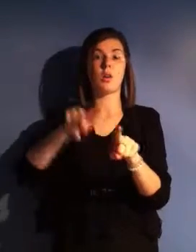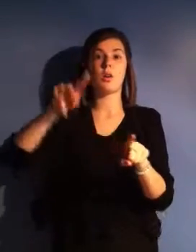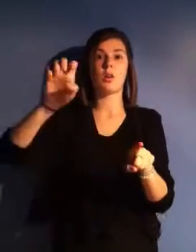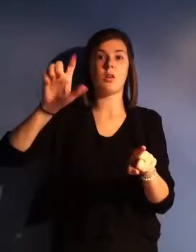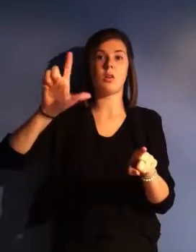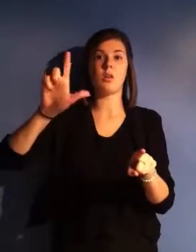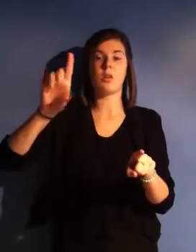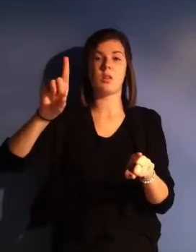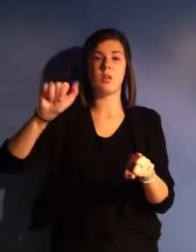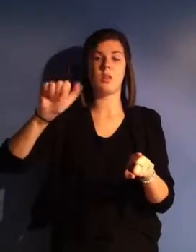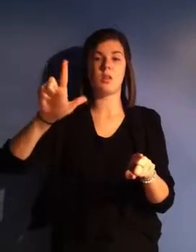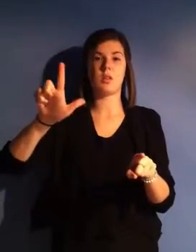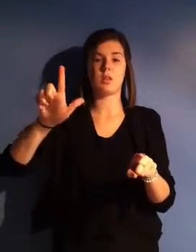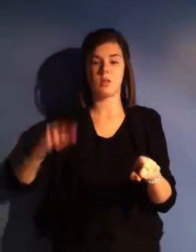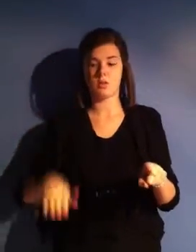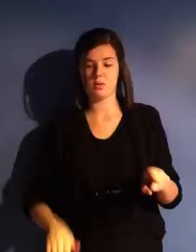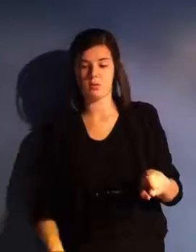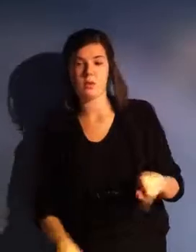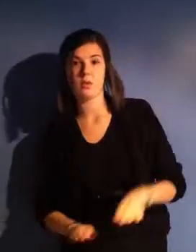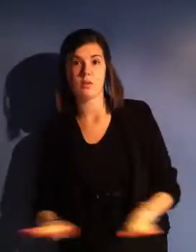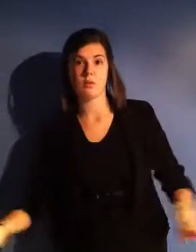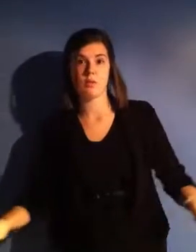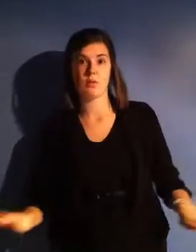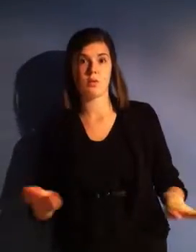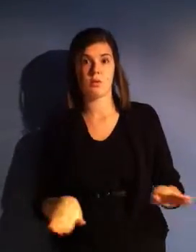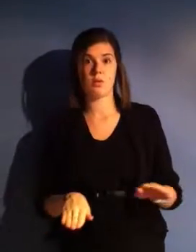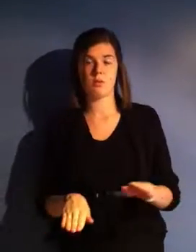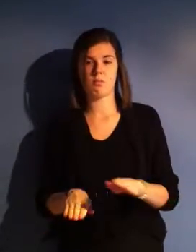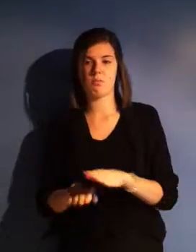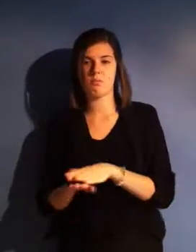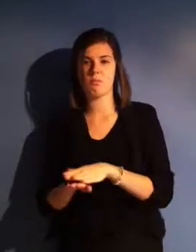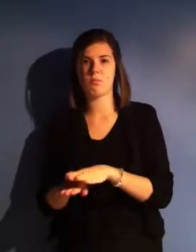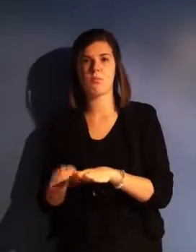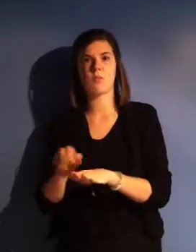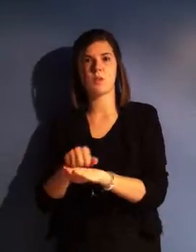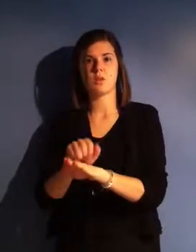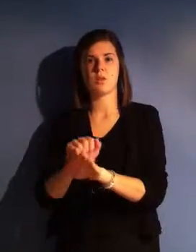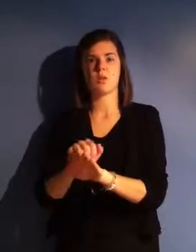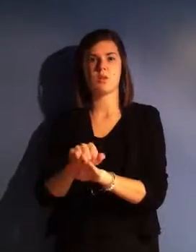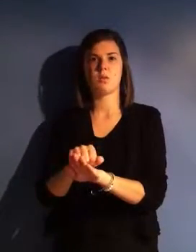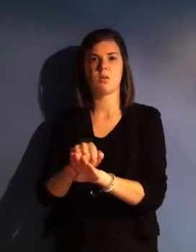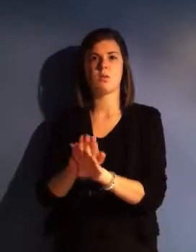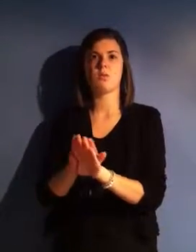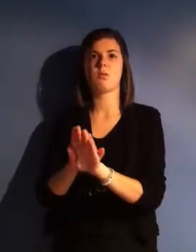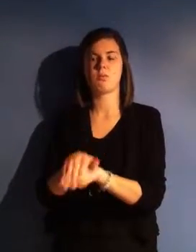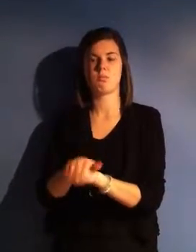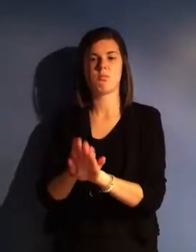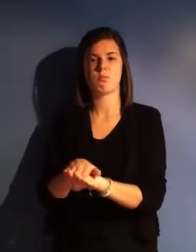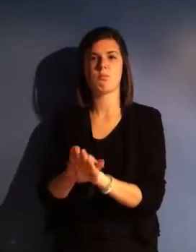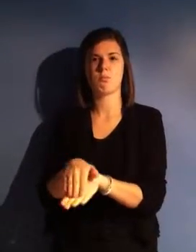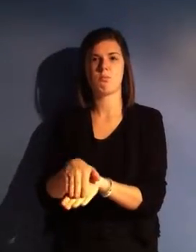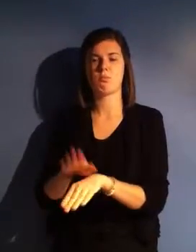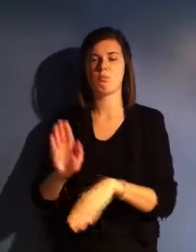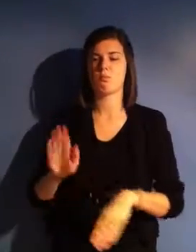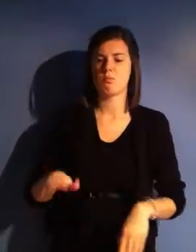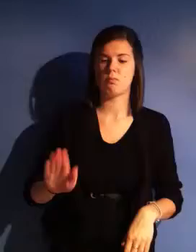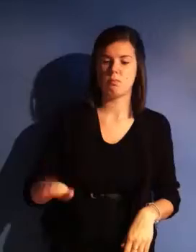is you have to mash the pedal with your right foot while holding the fabric with two